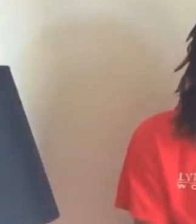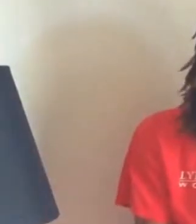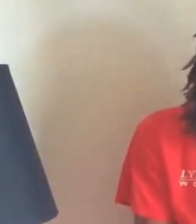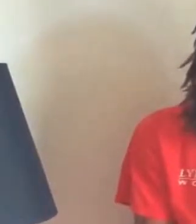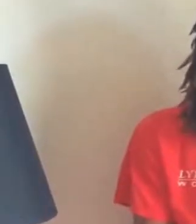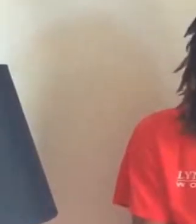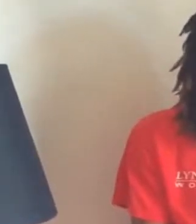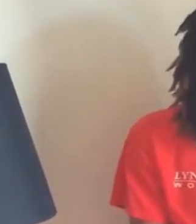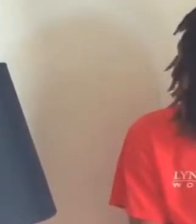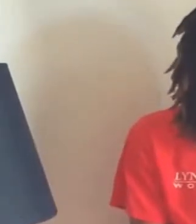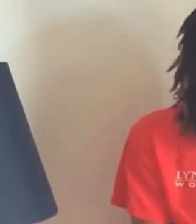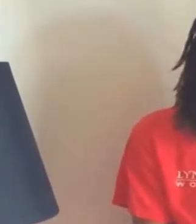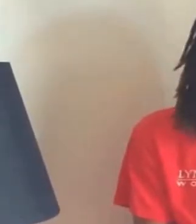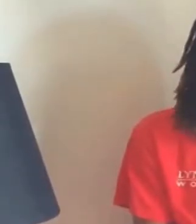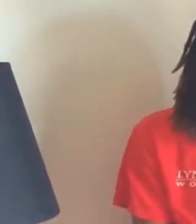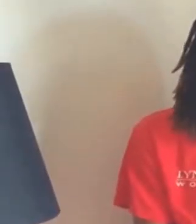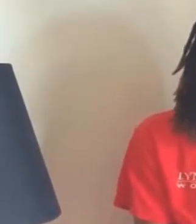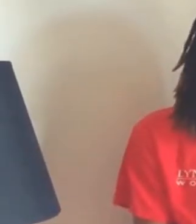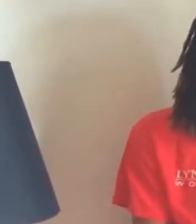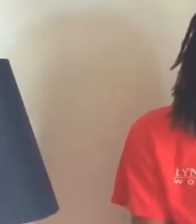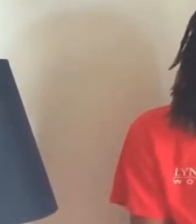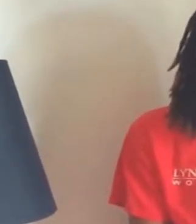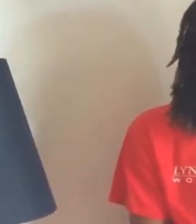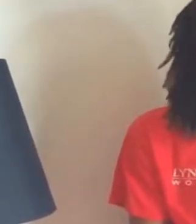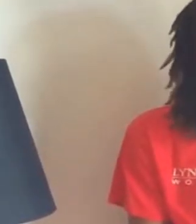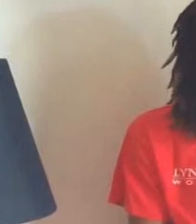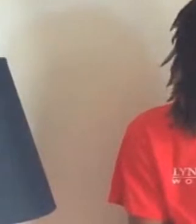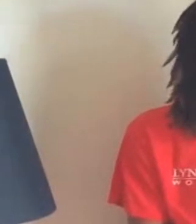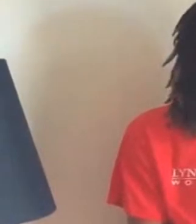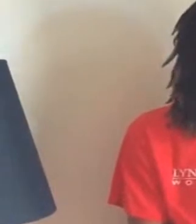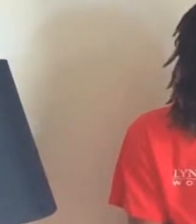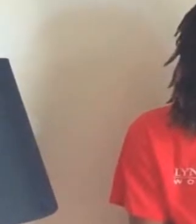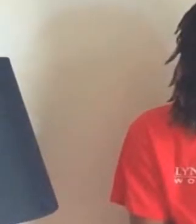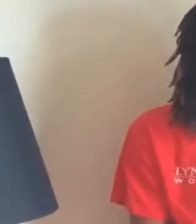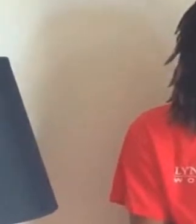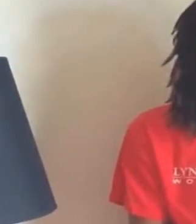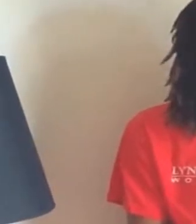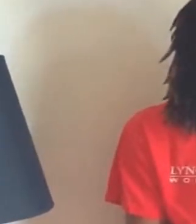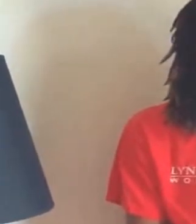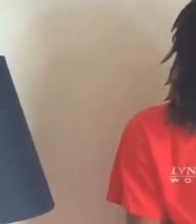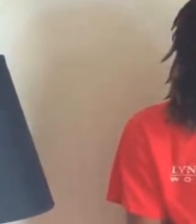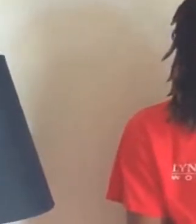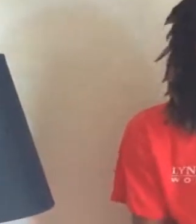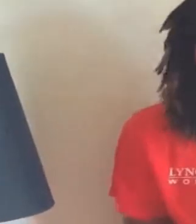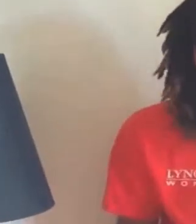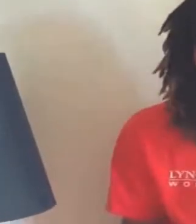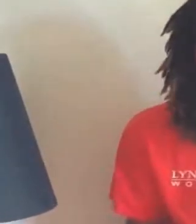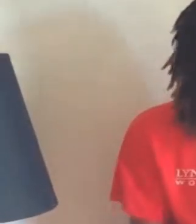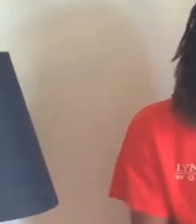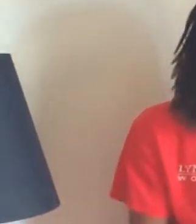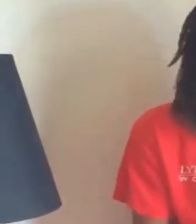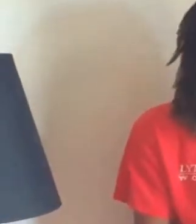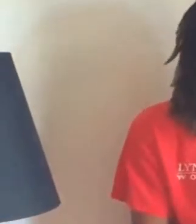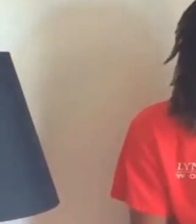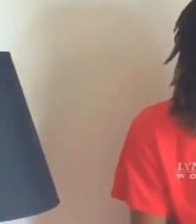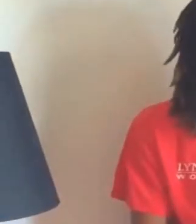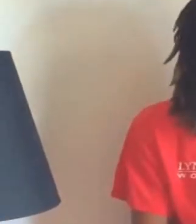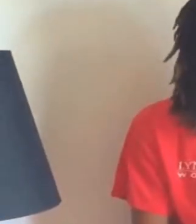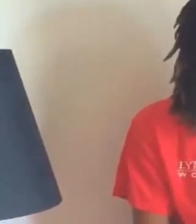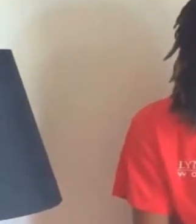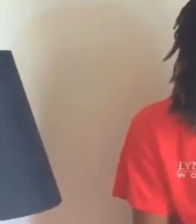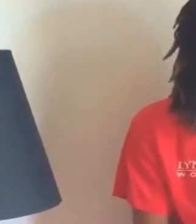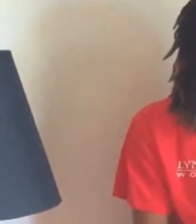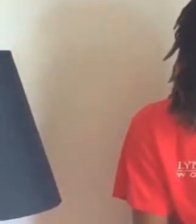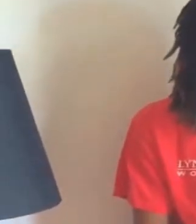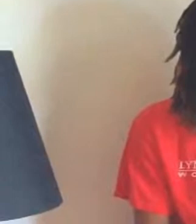say work hard and whatnot, the reason I picked that as my biggest piece of advice is because it's actually true. Like, the harder you work